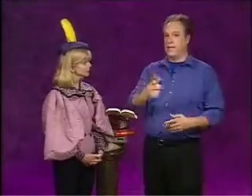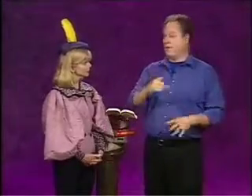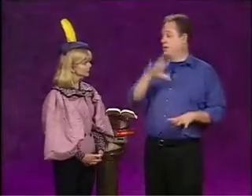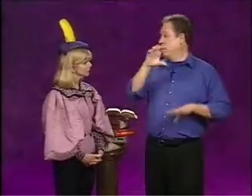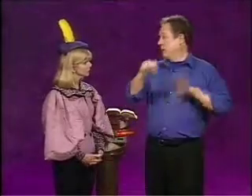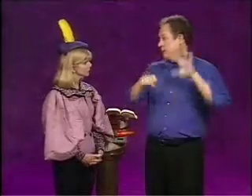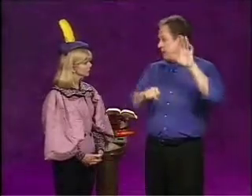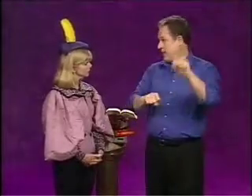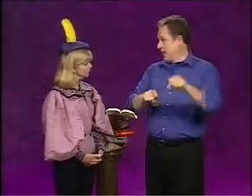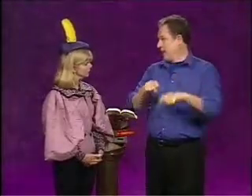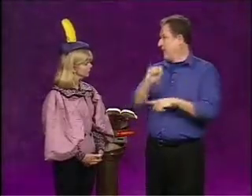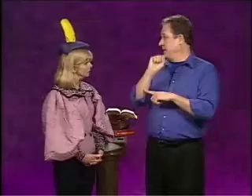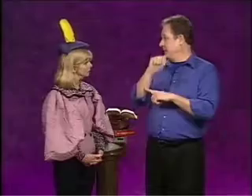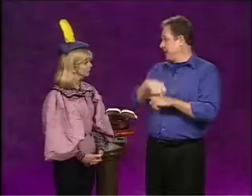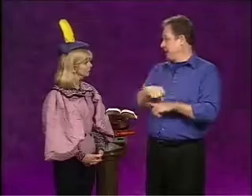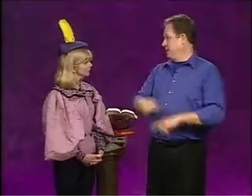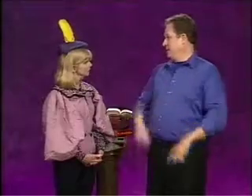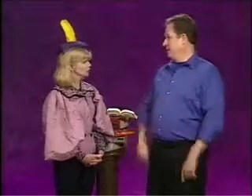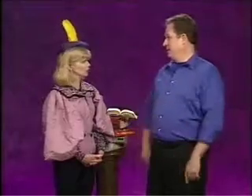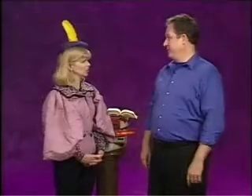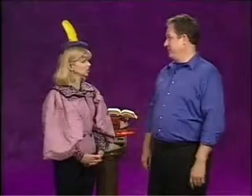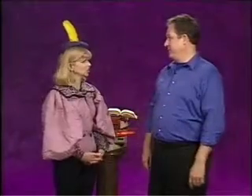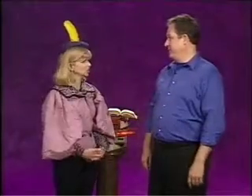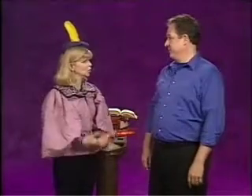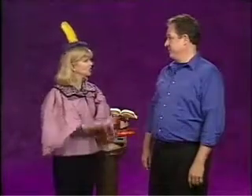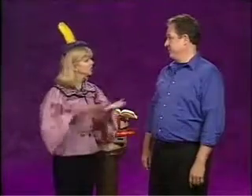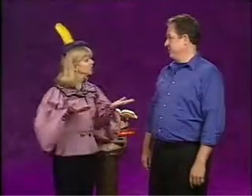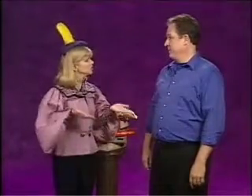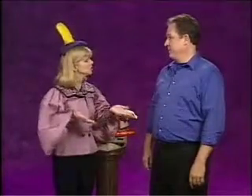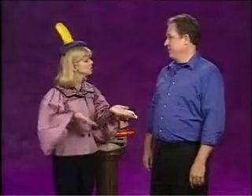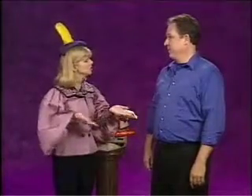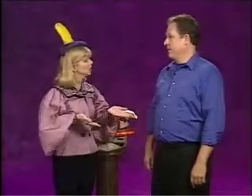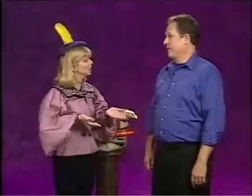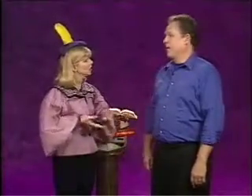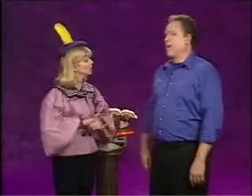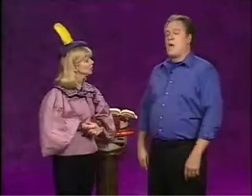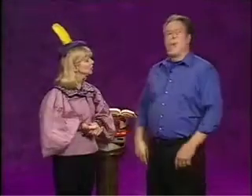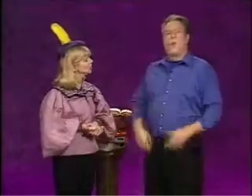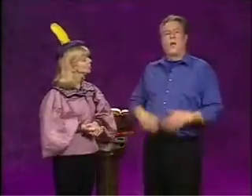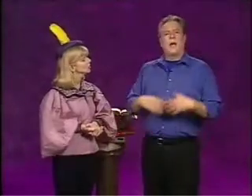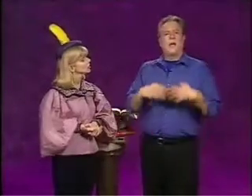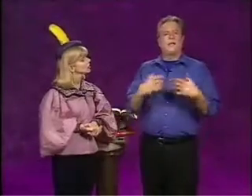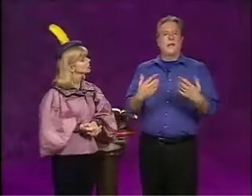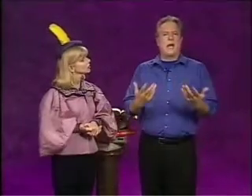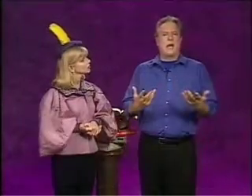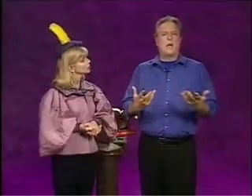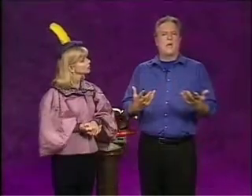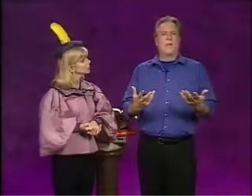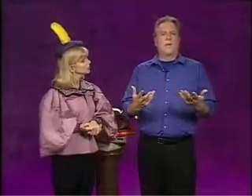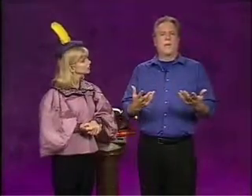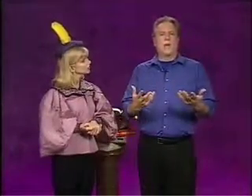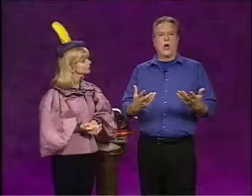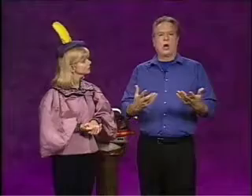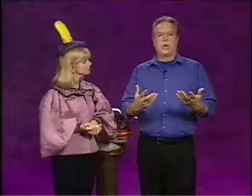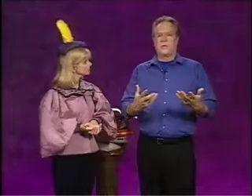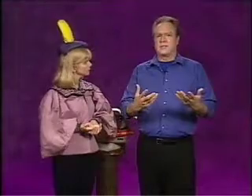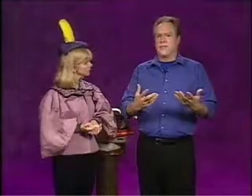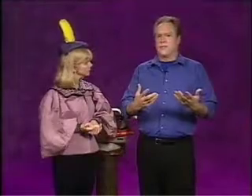tell, climb, and defeat. Directions? What directions are we talking about? Well, up to now, we've been making all of our signs